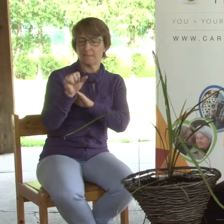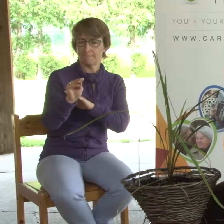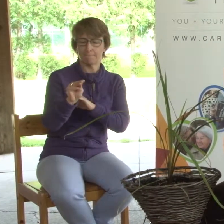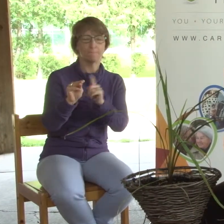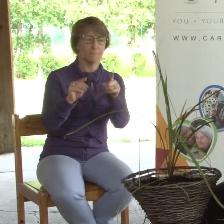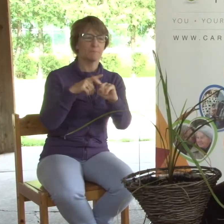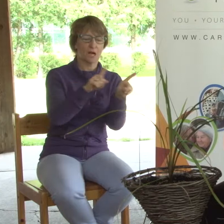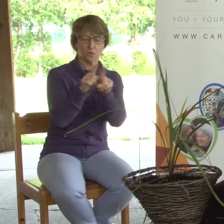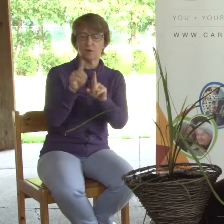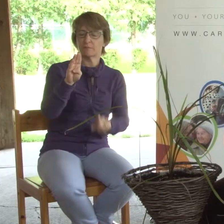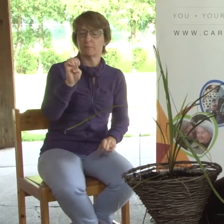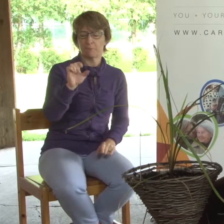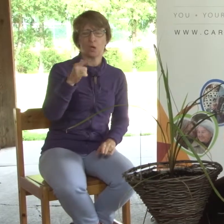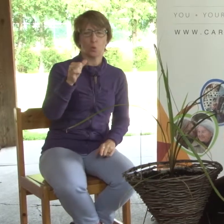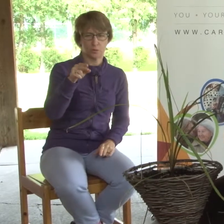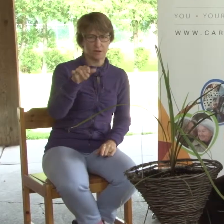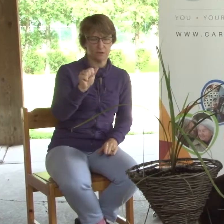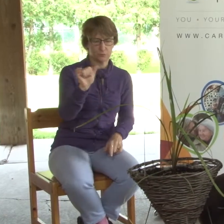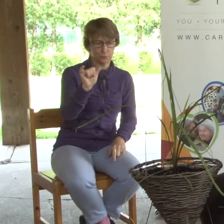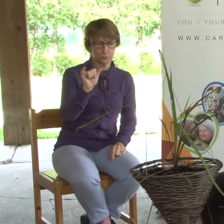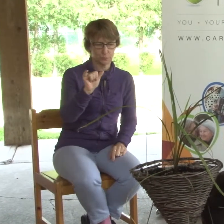So I'm going to use both of them.